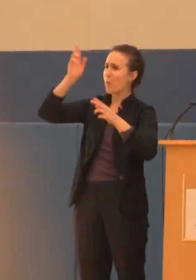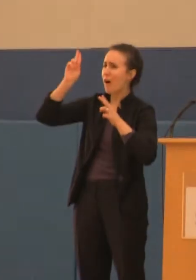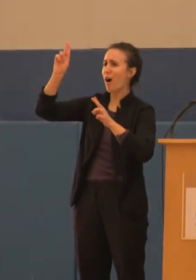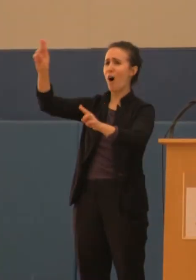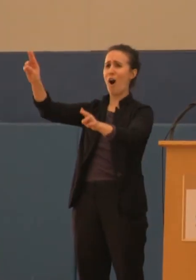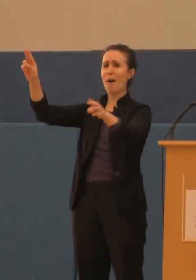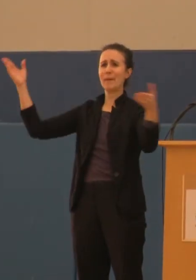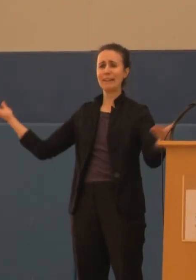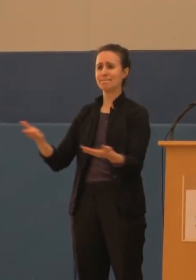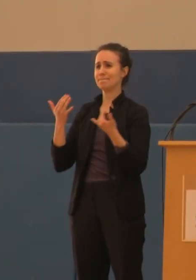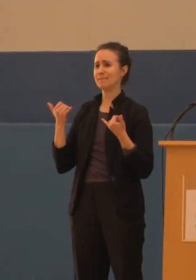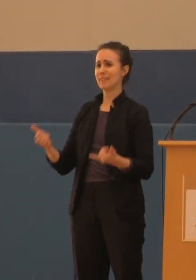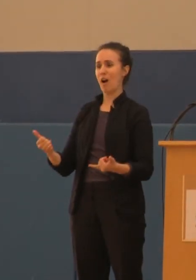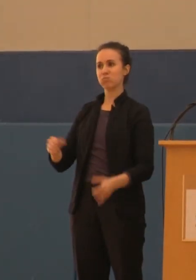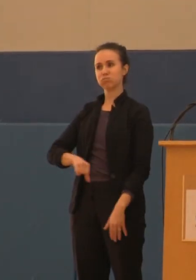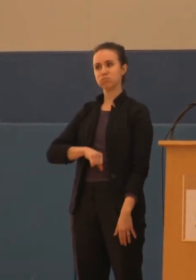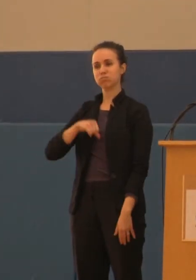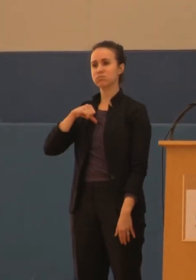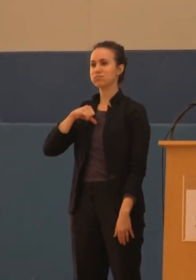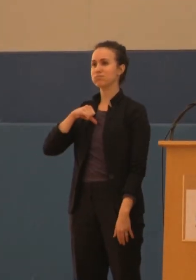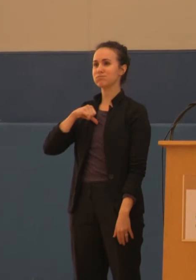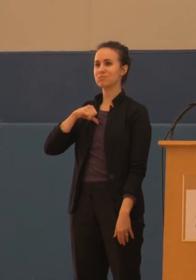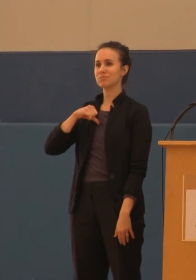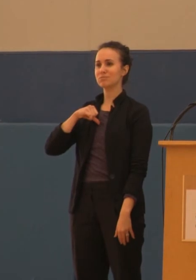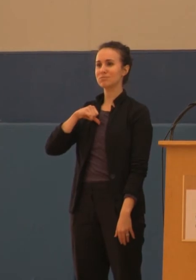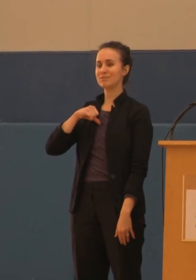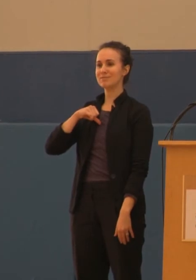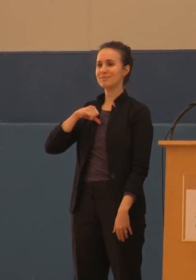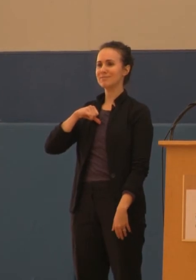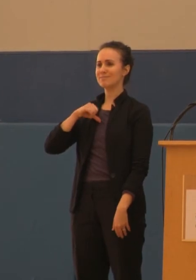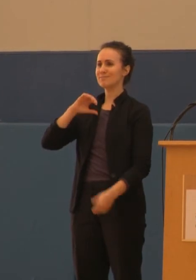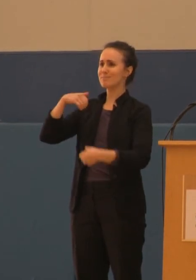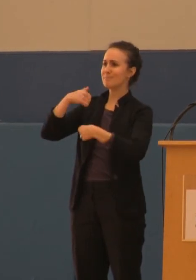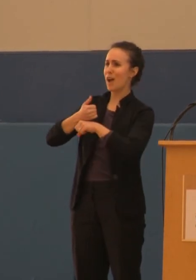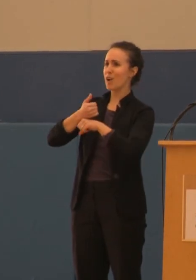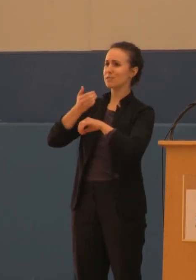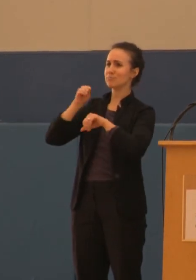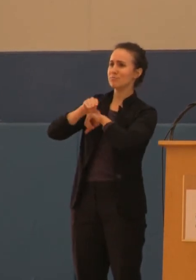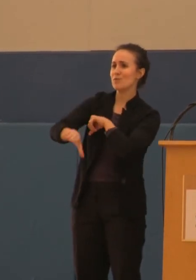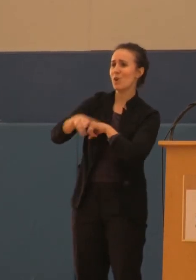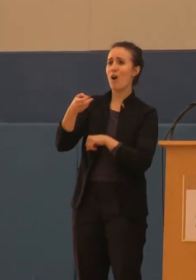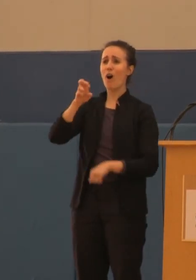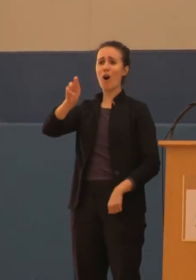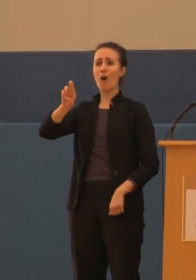Here today, and so proud to be making history with you today.